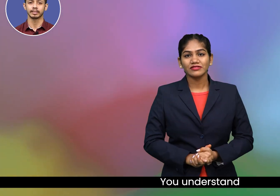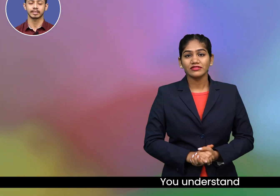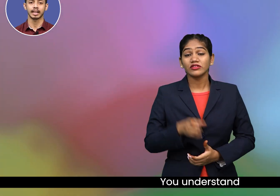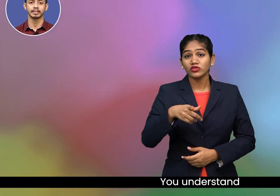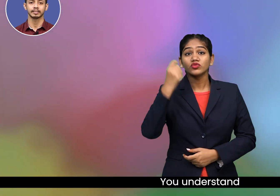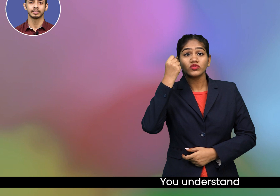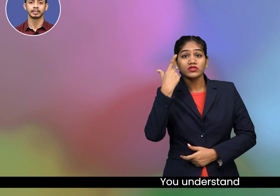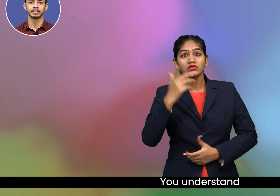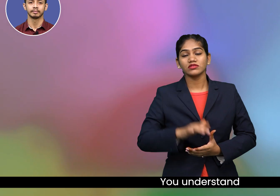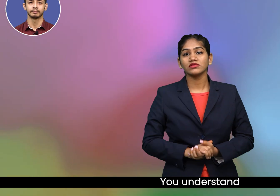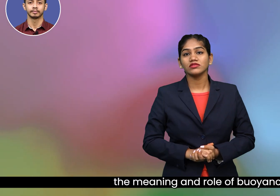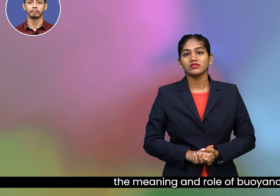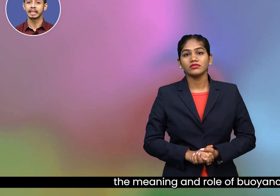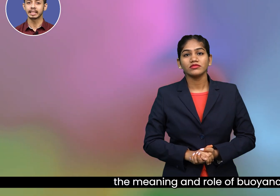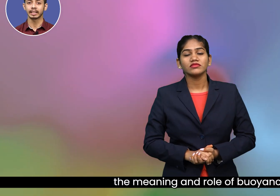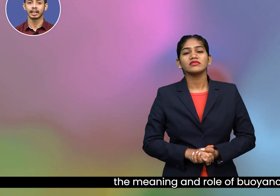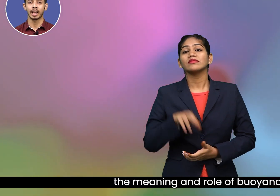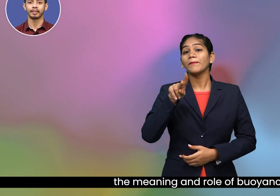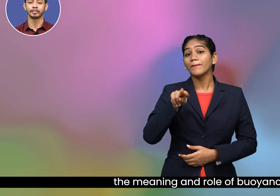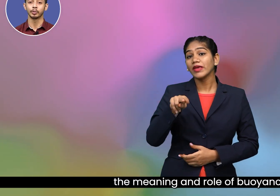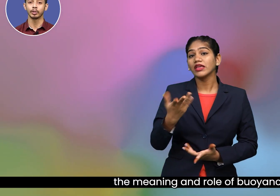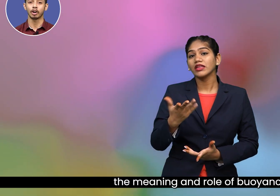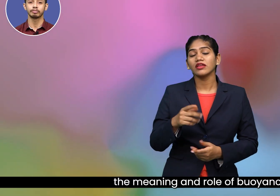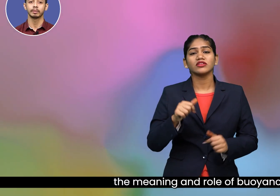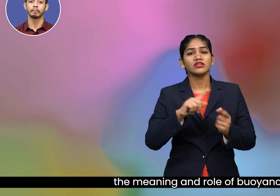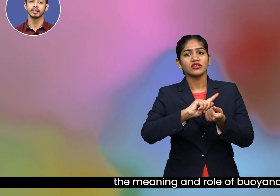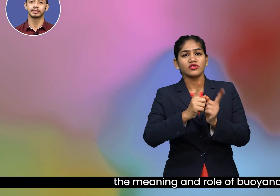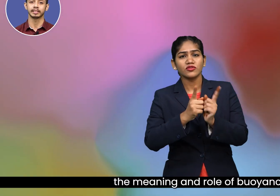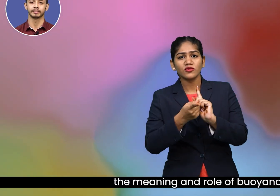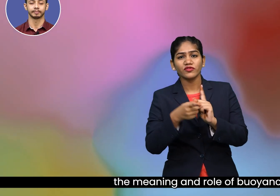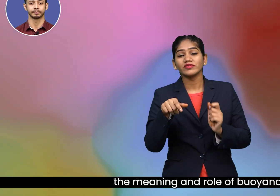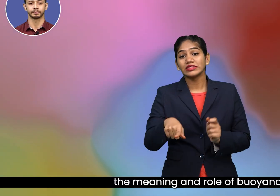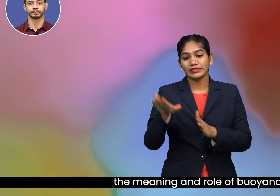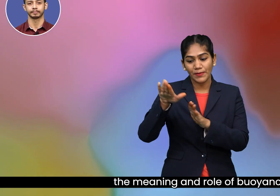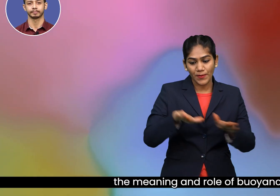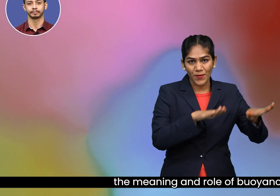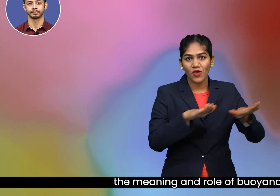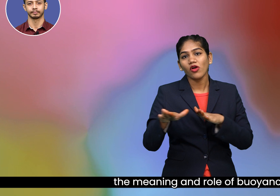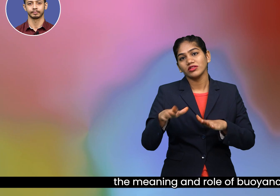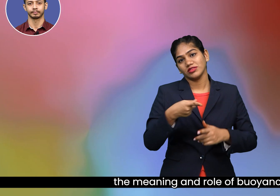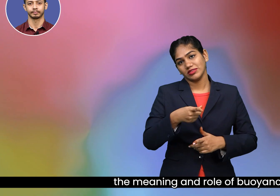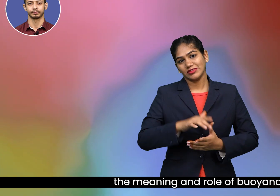You understand the meaning and the role of buoyancy.